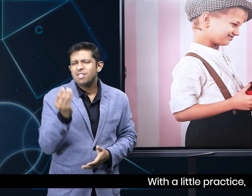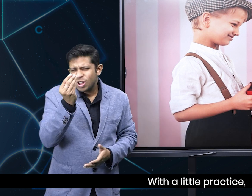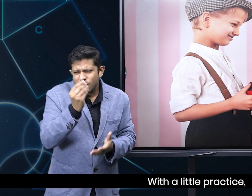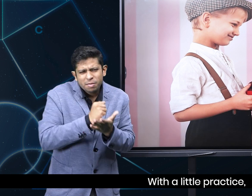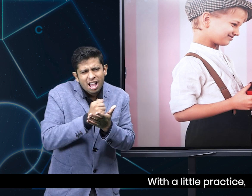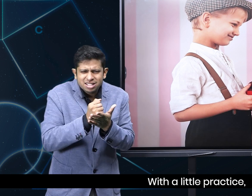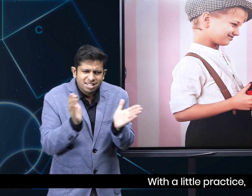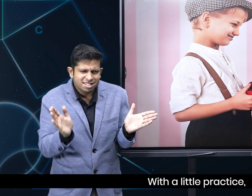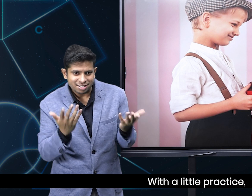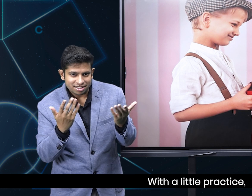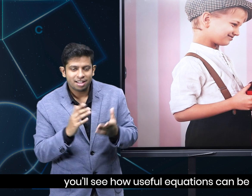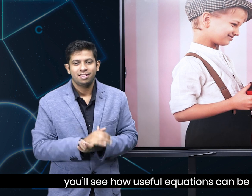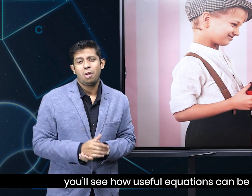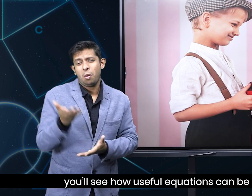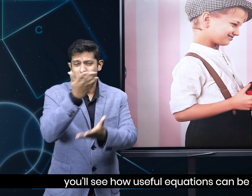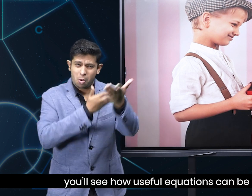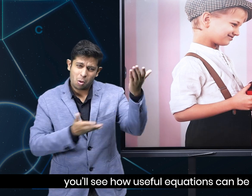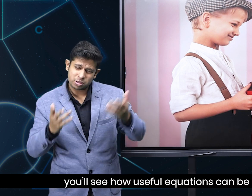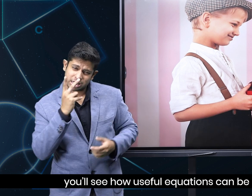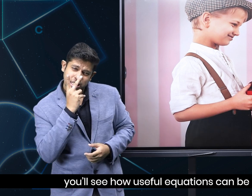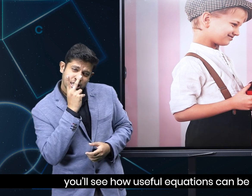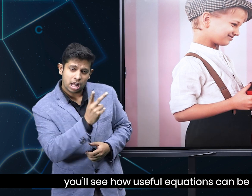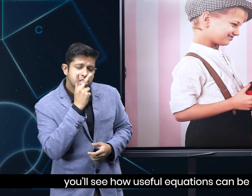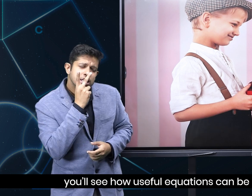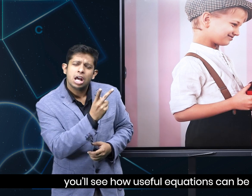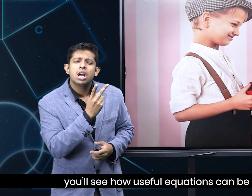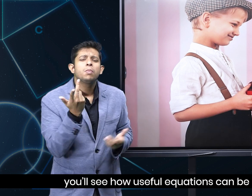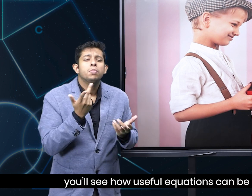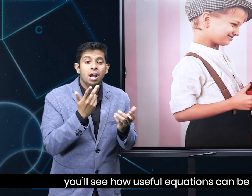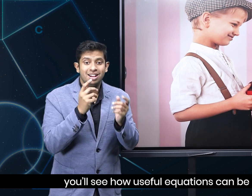With a little practice, you'll see how useful equations can be in your daily life.